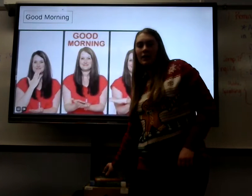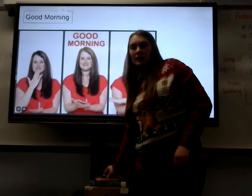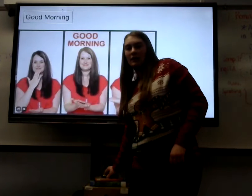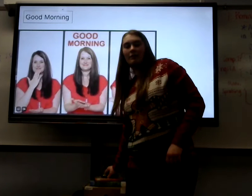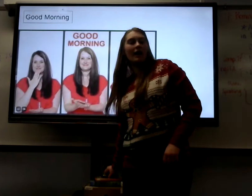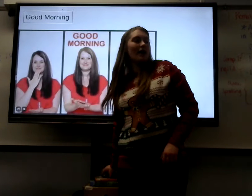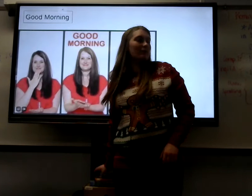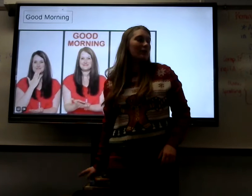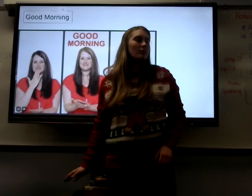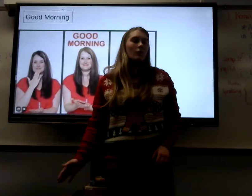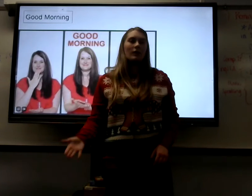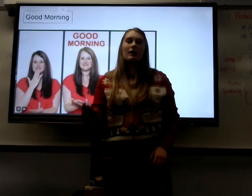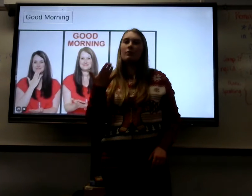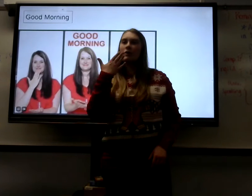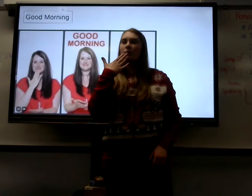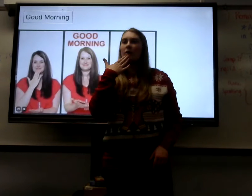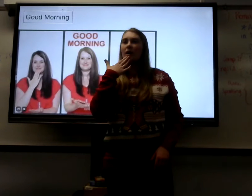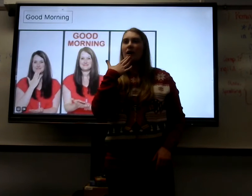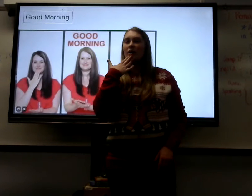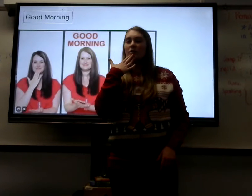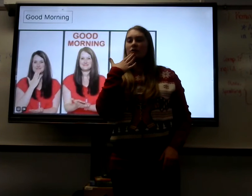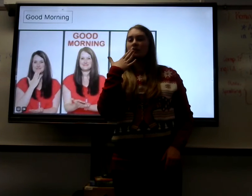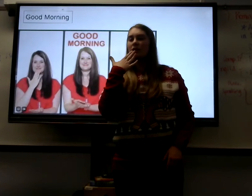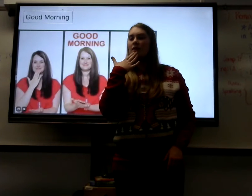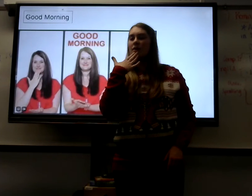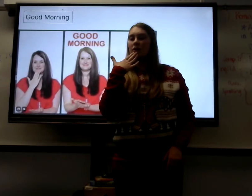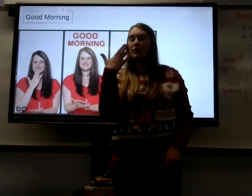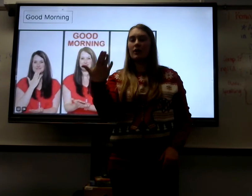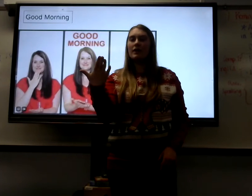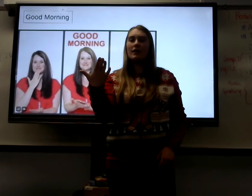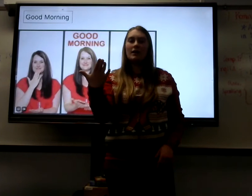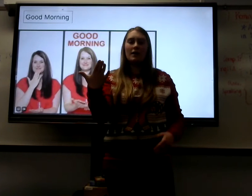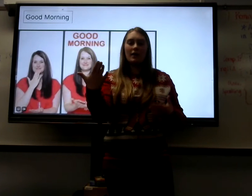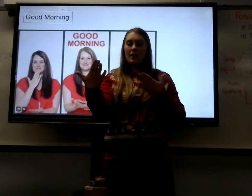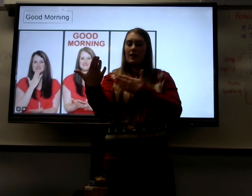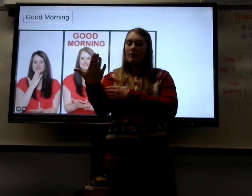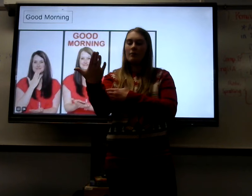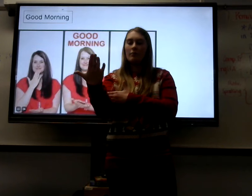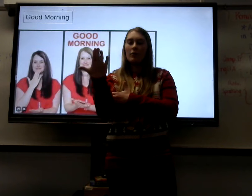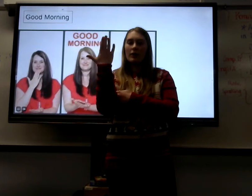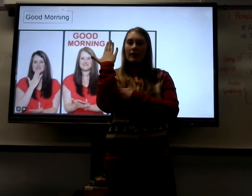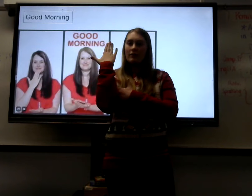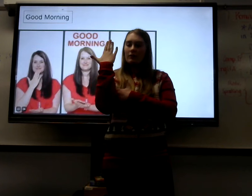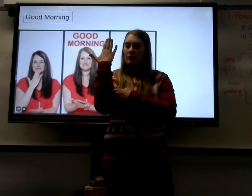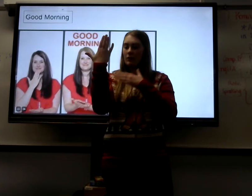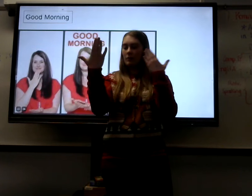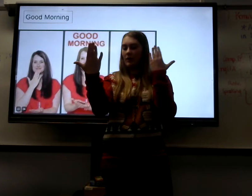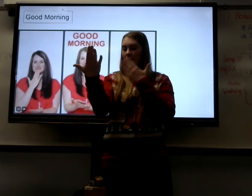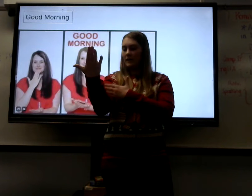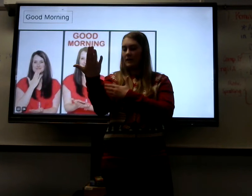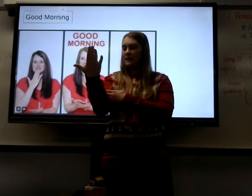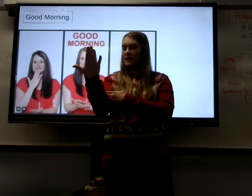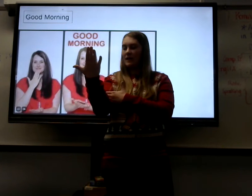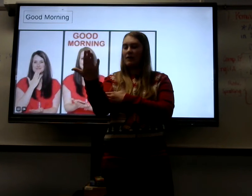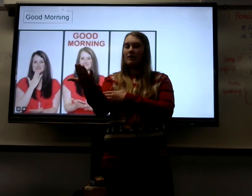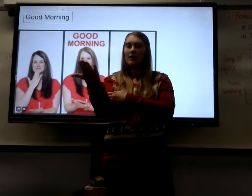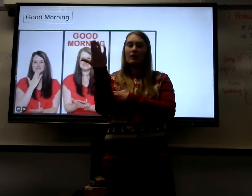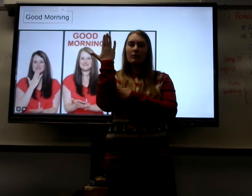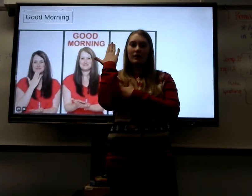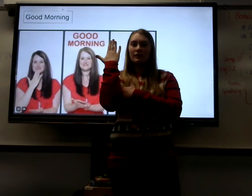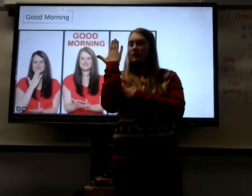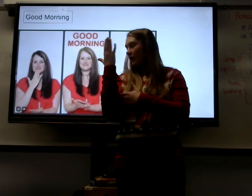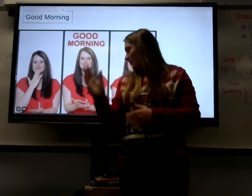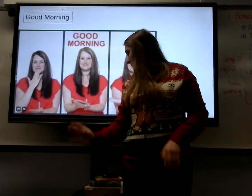Then we have Good Morning, where you put your hand on your chin, Good Morning, you put this hand down, and you put this one up.